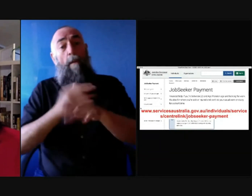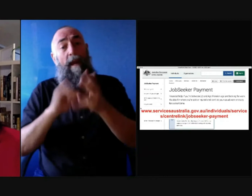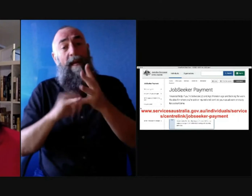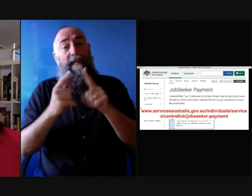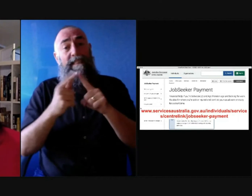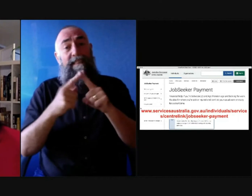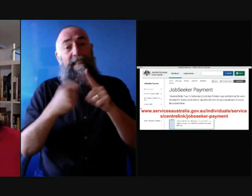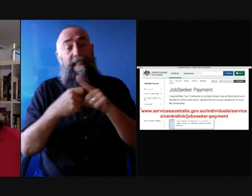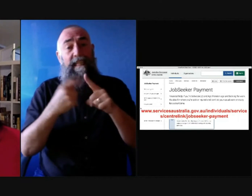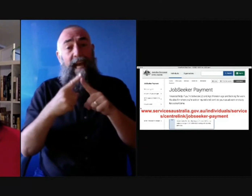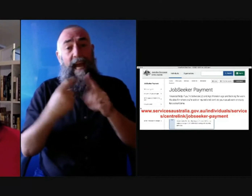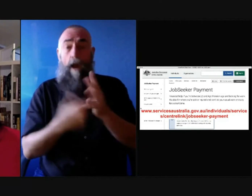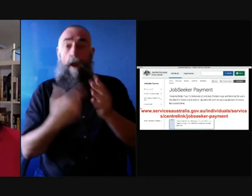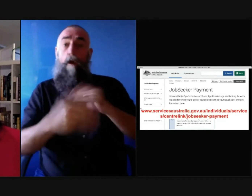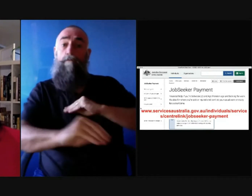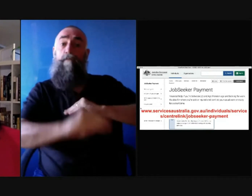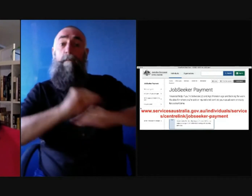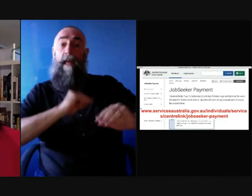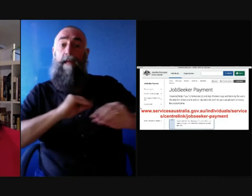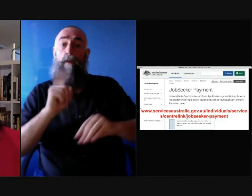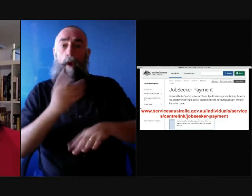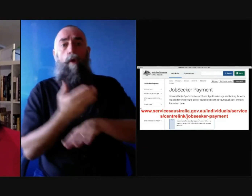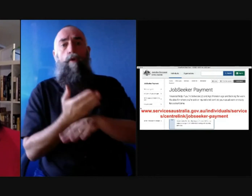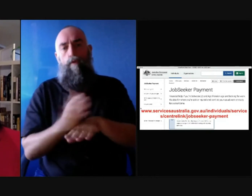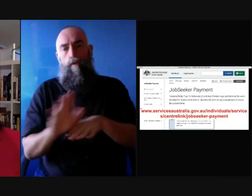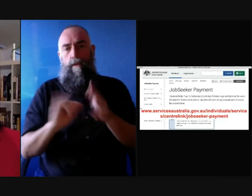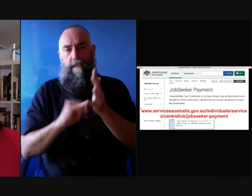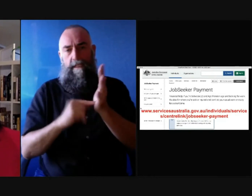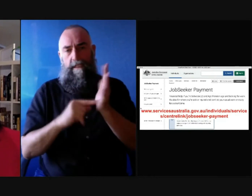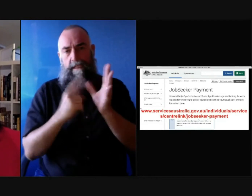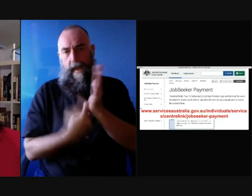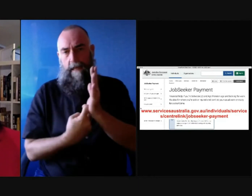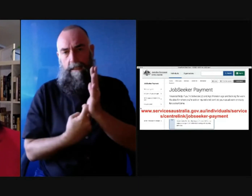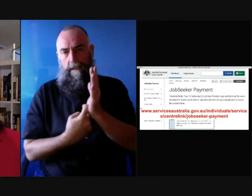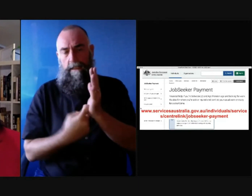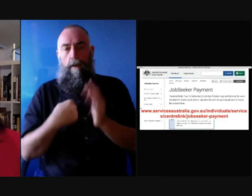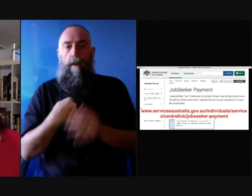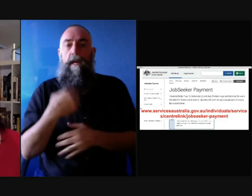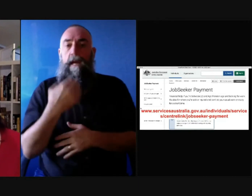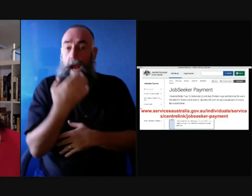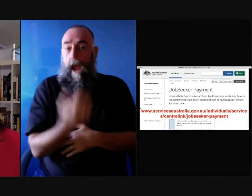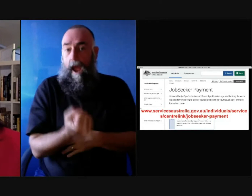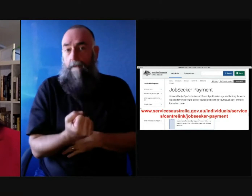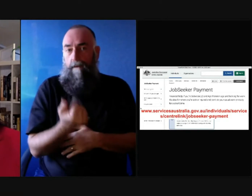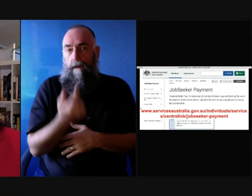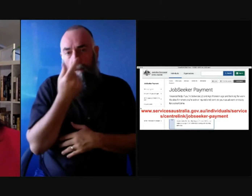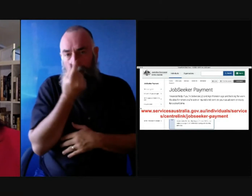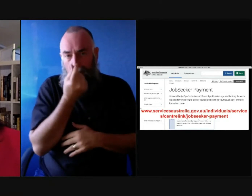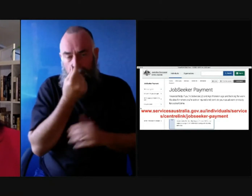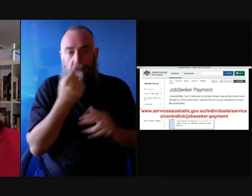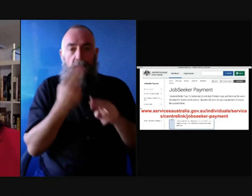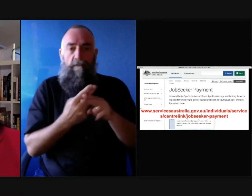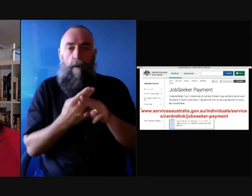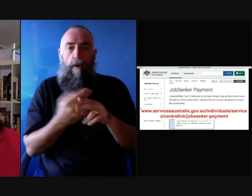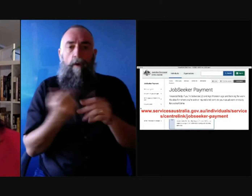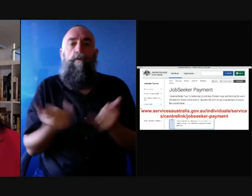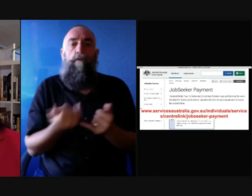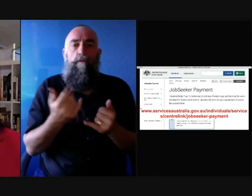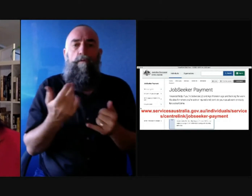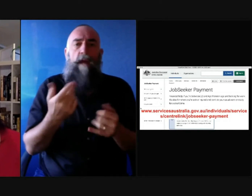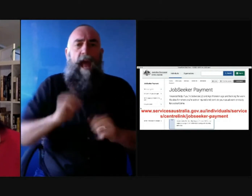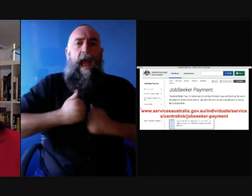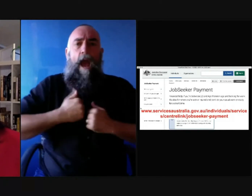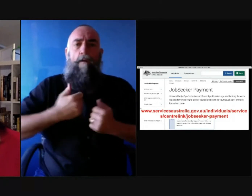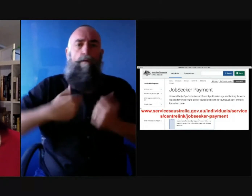always be some capacity within our social services to be able to support you, whether it's